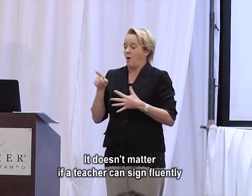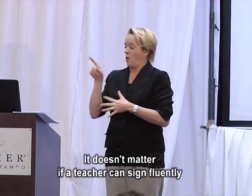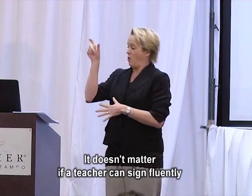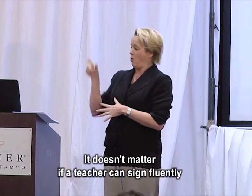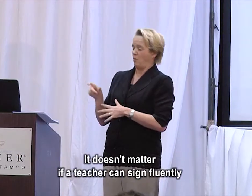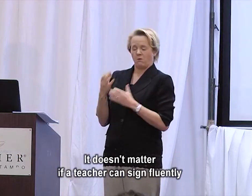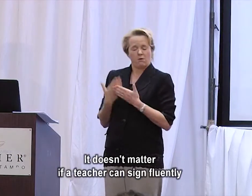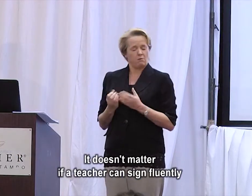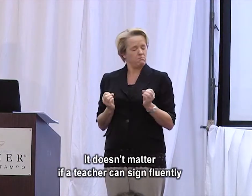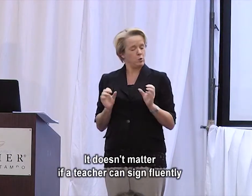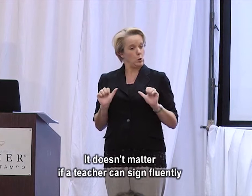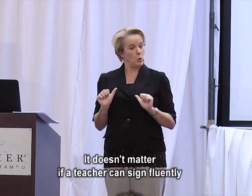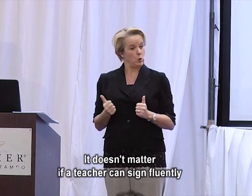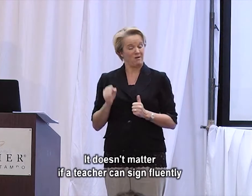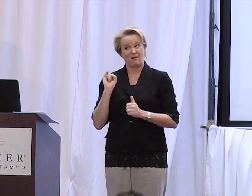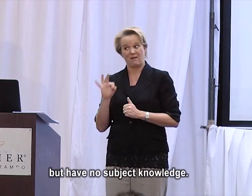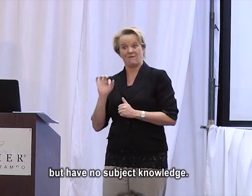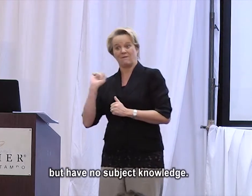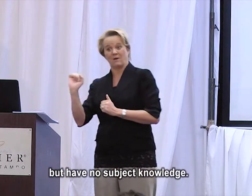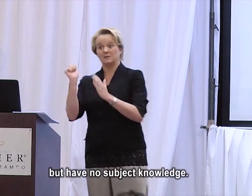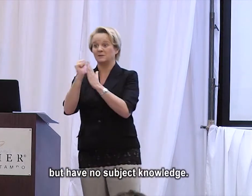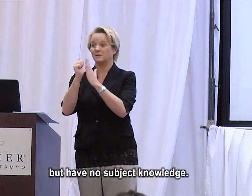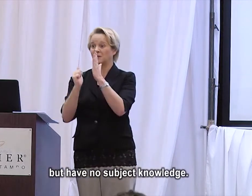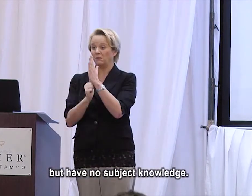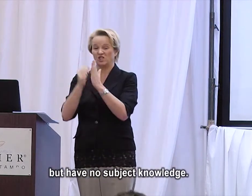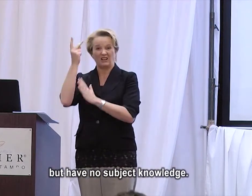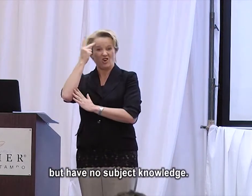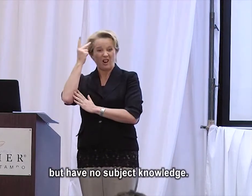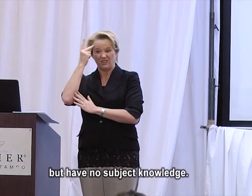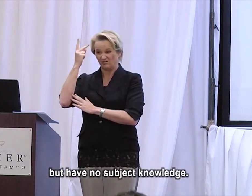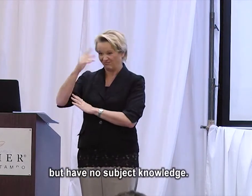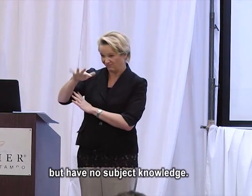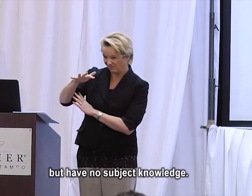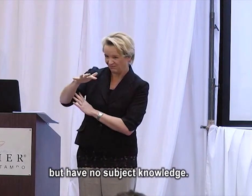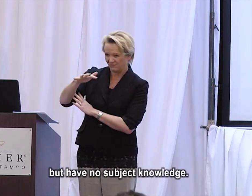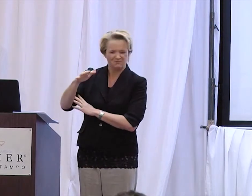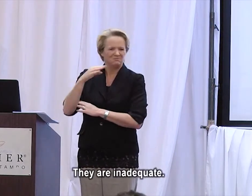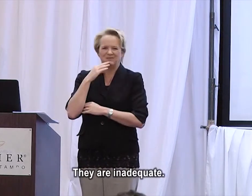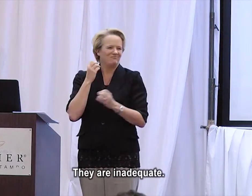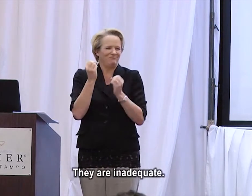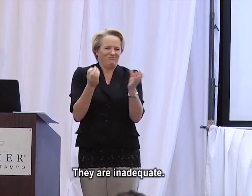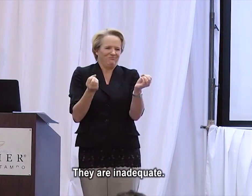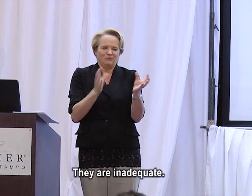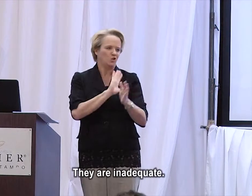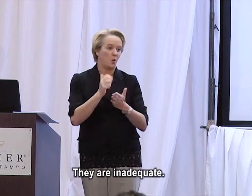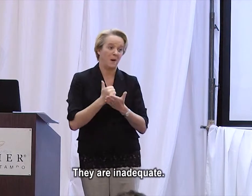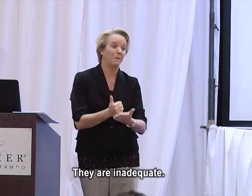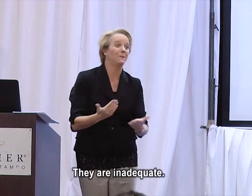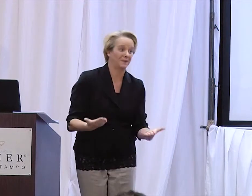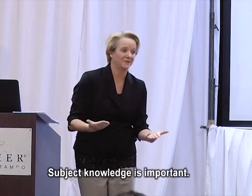It doesn't matter if a teacher can sign fluently but have no subject knowledge. They are inadequate.